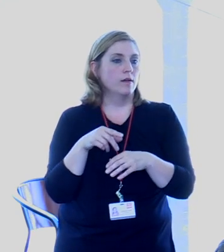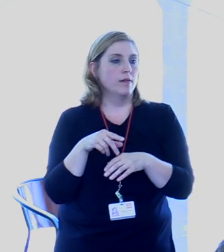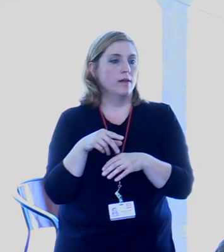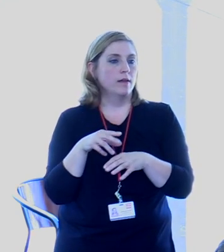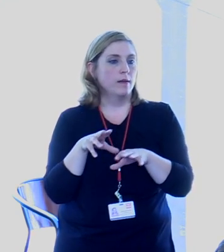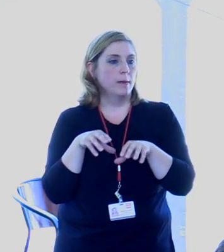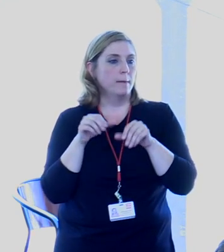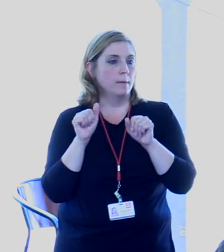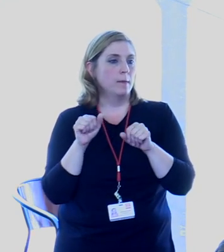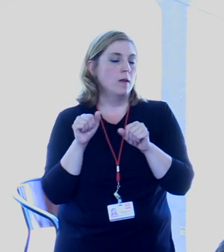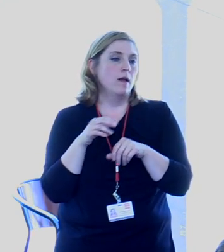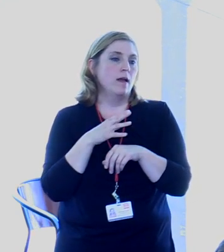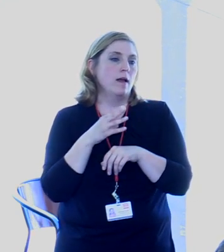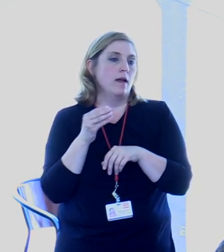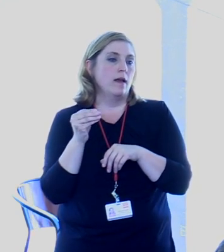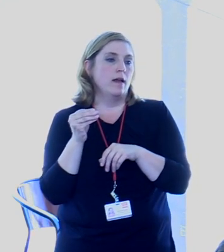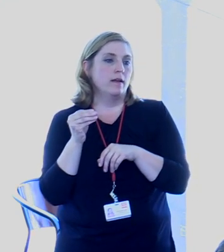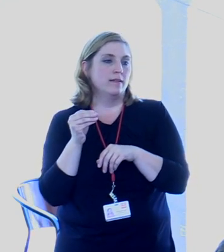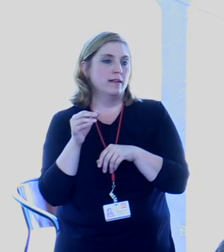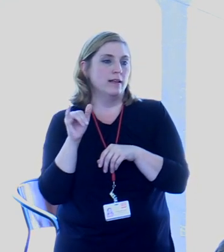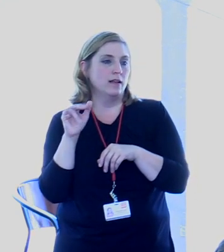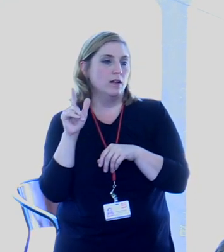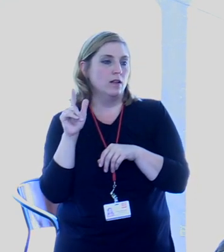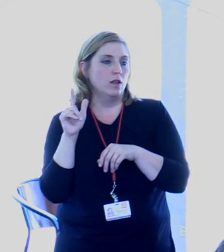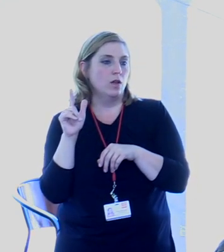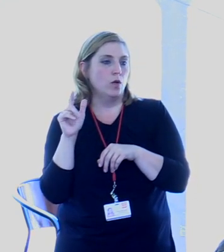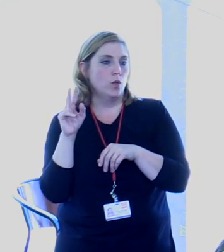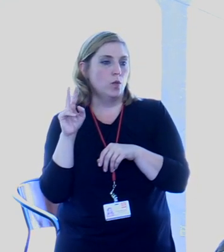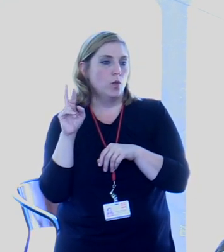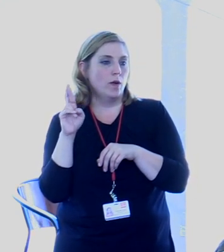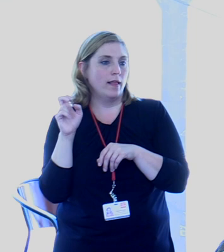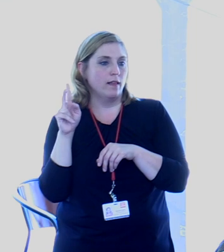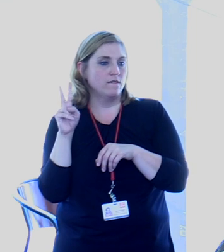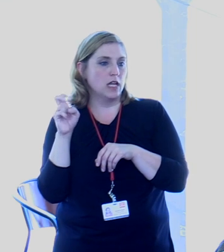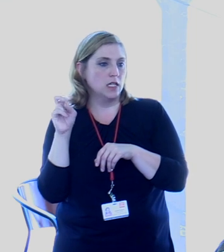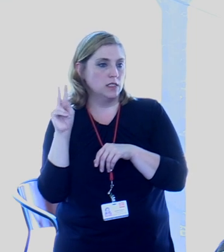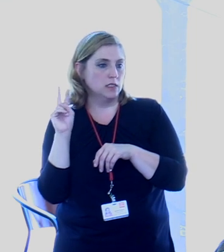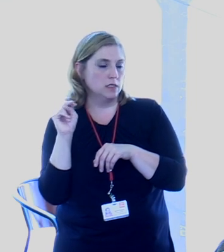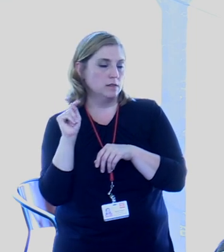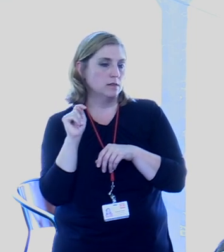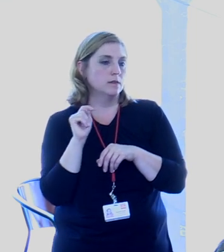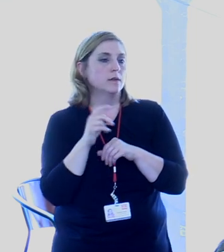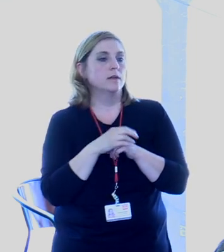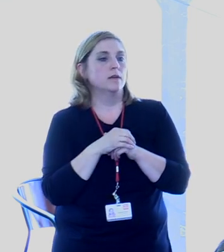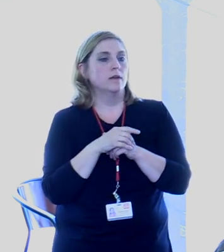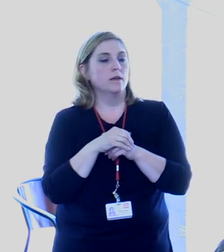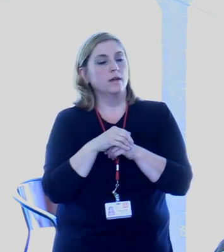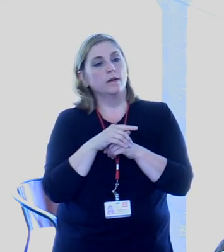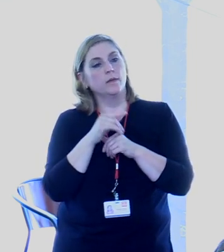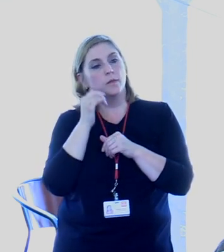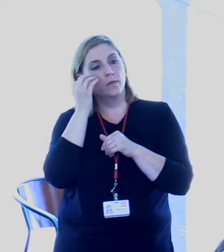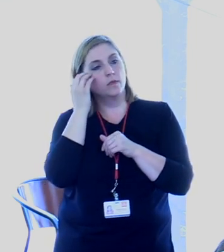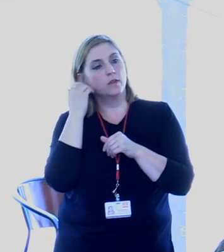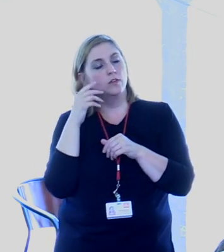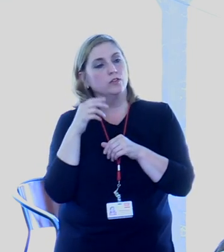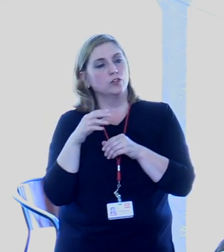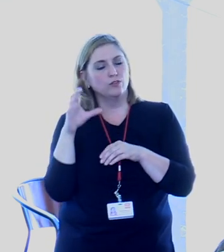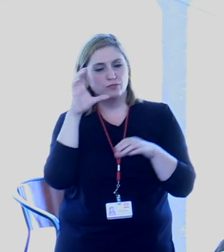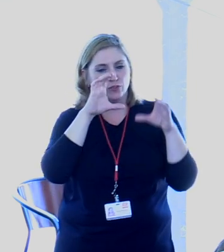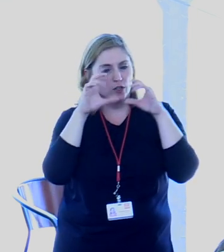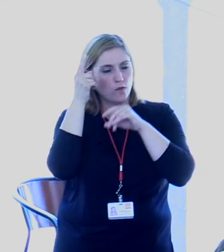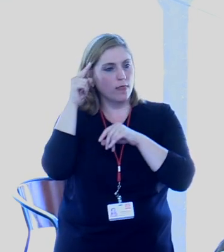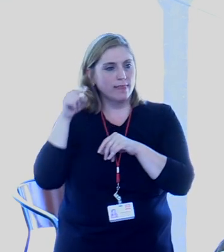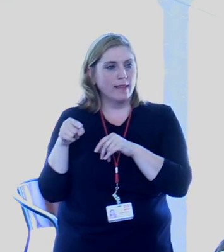appropriate and also incongruously irrelevant, okay, in the empirical approach. To search for